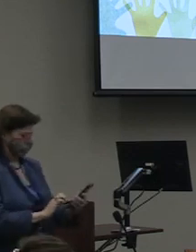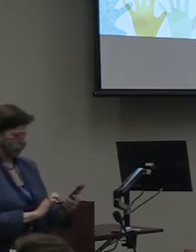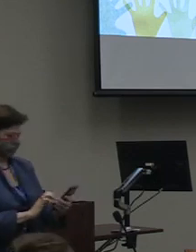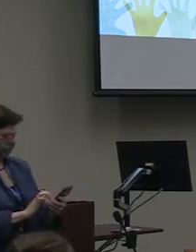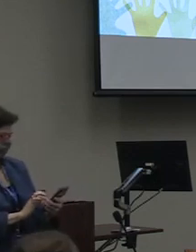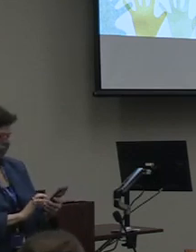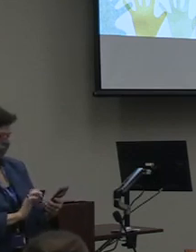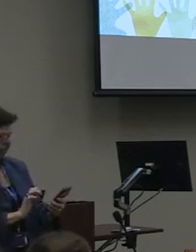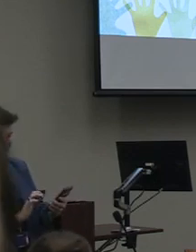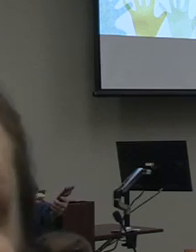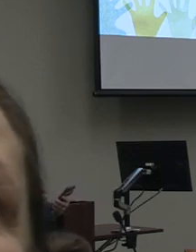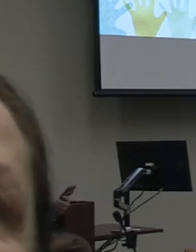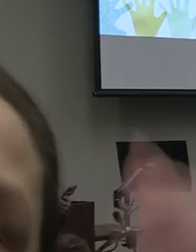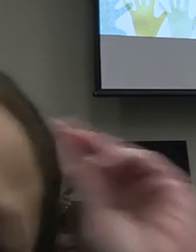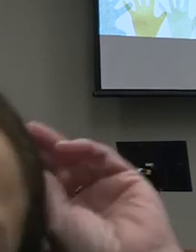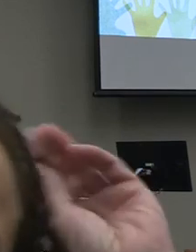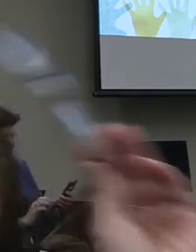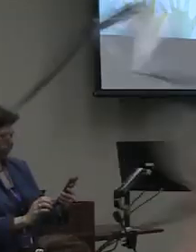Post, yes?